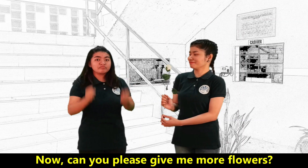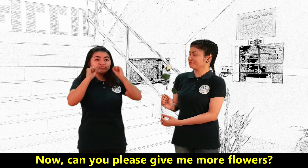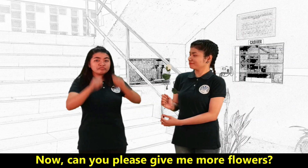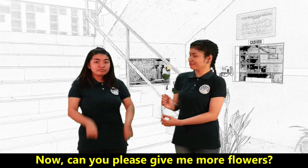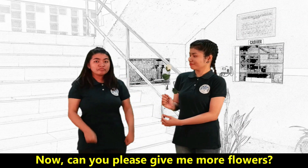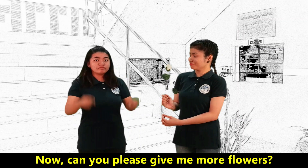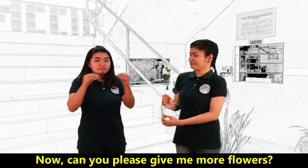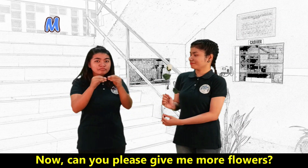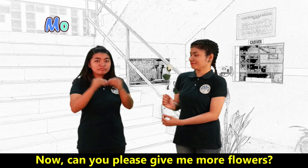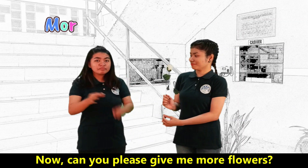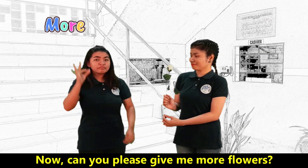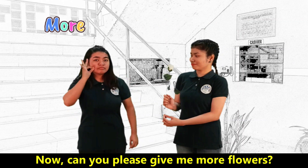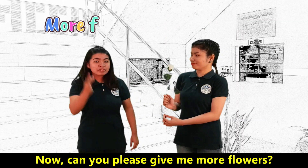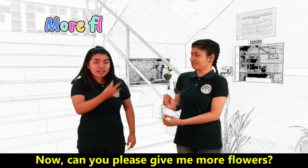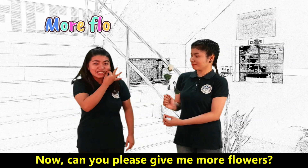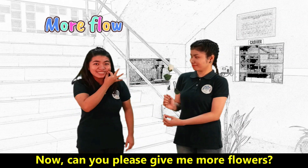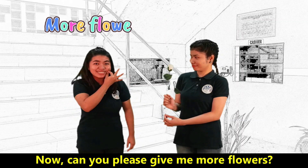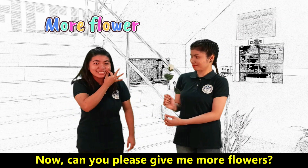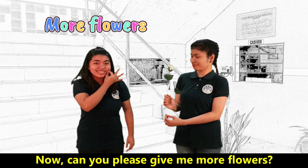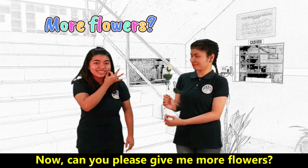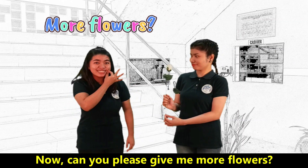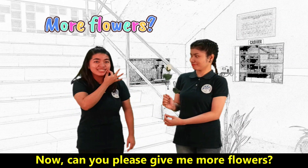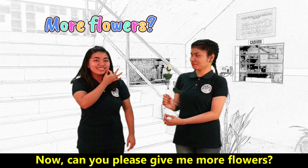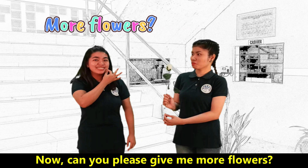Now, can you please give me more flowers?